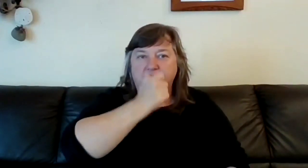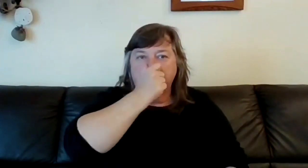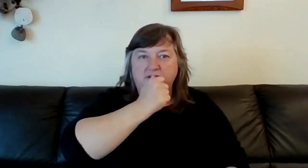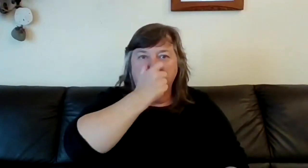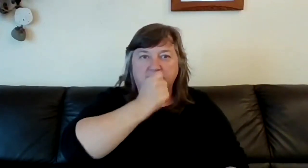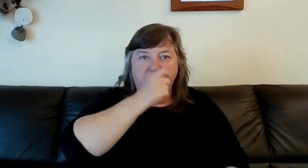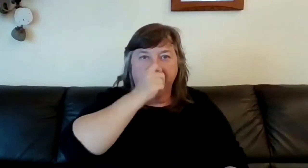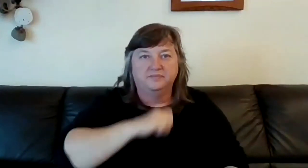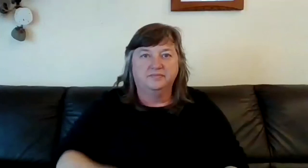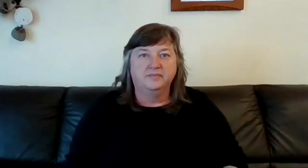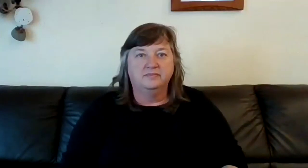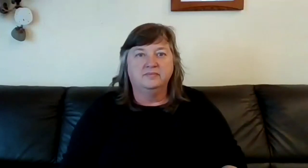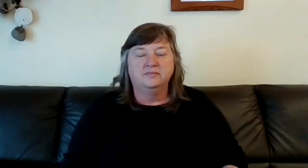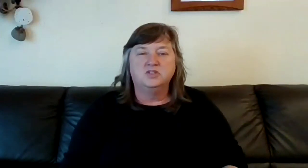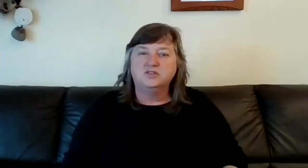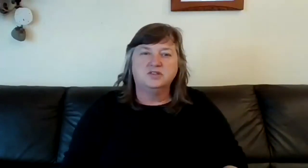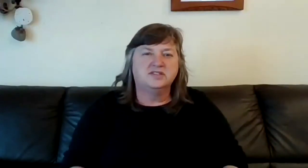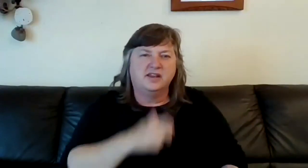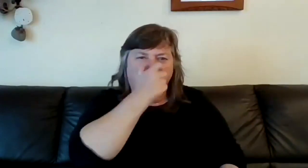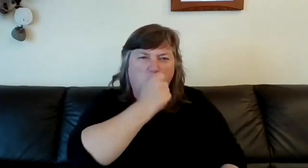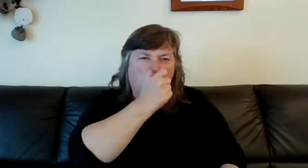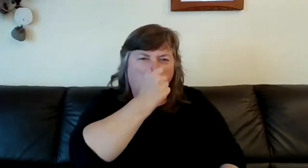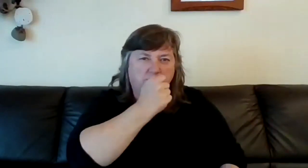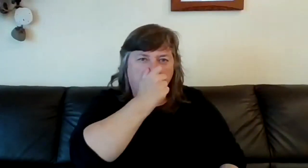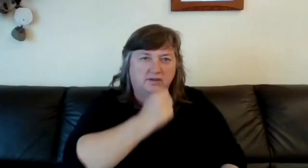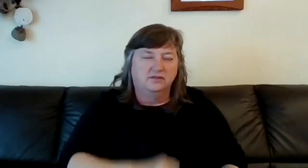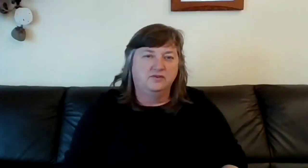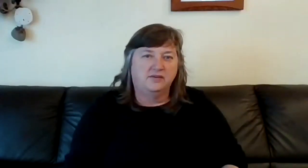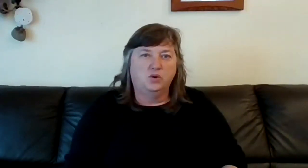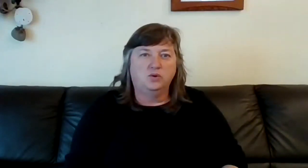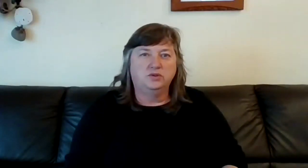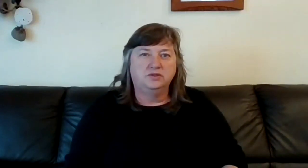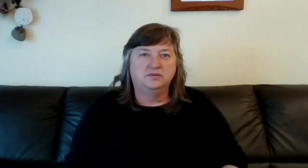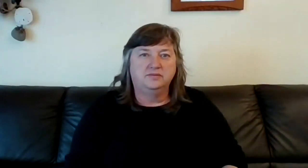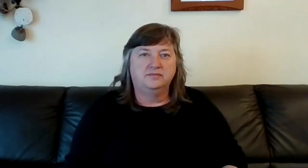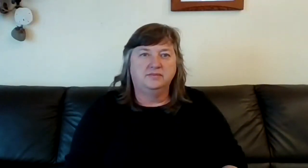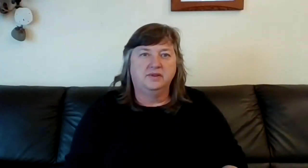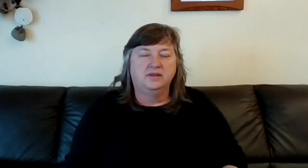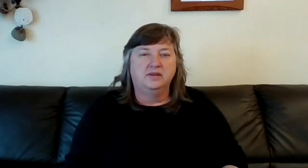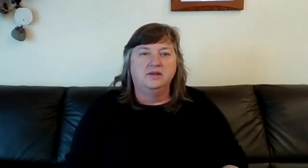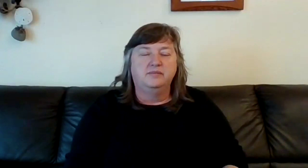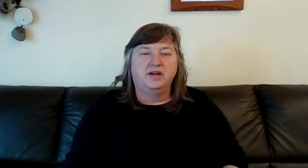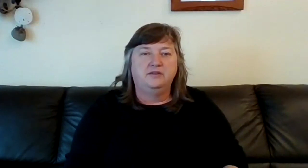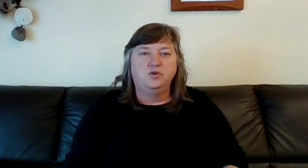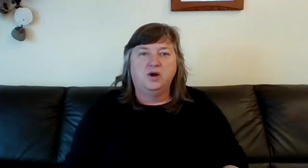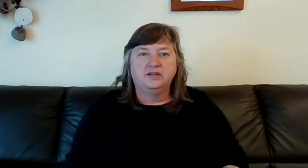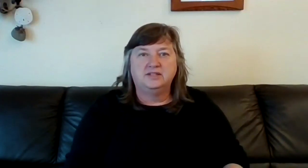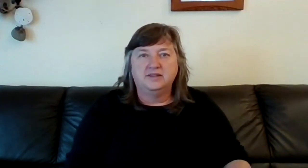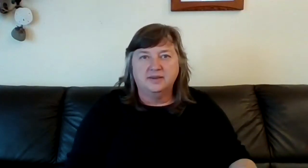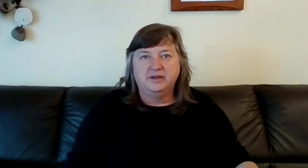somebody's nose. It's also the sign for cold. If you have a cold, But if you wanted to tell somebody